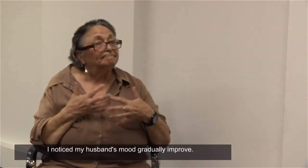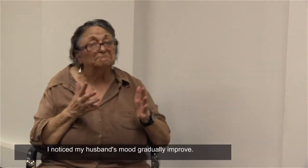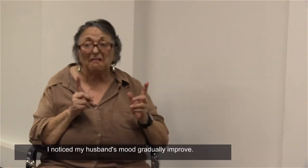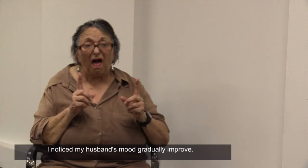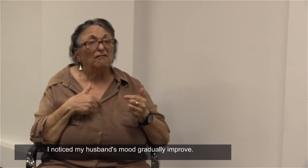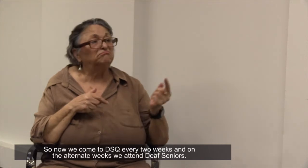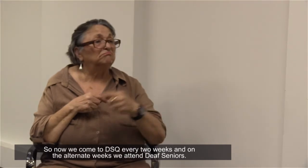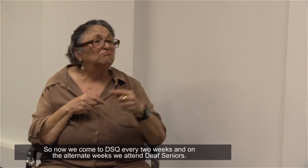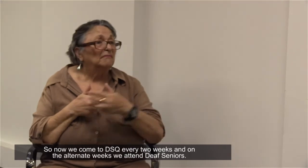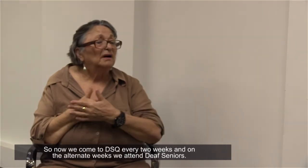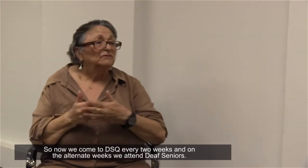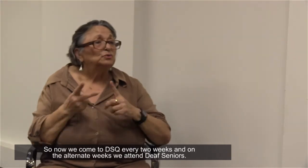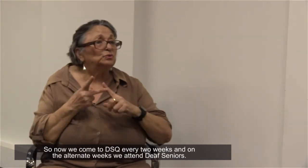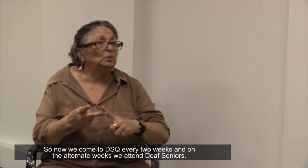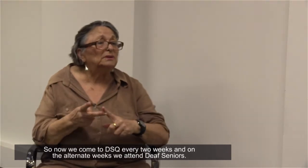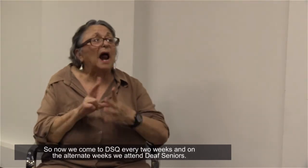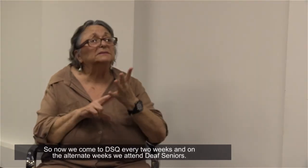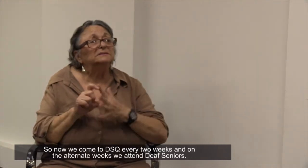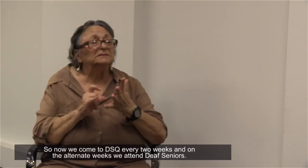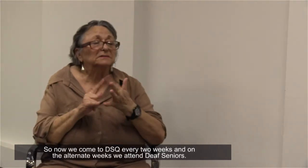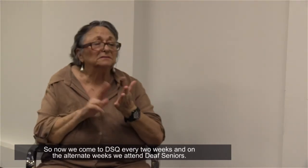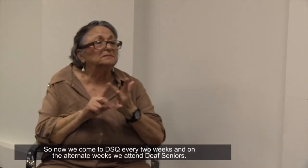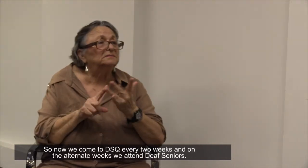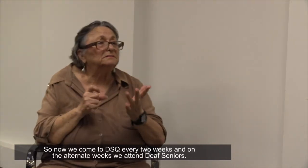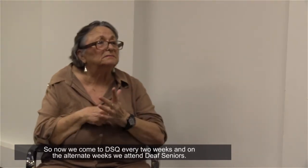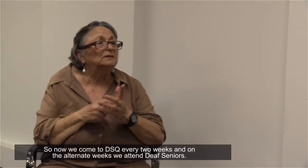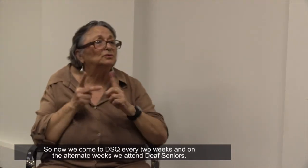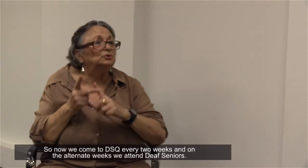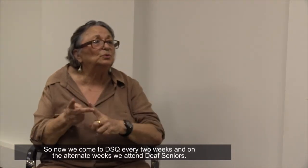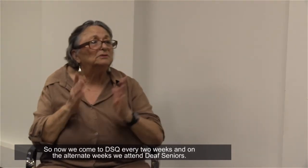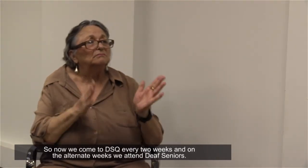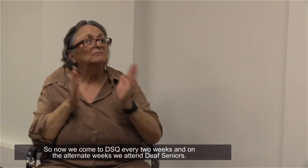improve. So now we come to DSQ every 2 weeks, and on the alternate weeks we attend Deaf